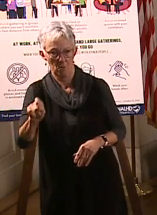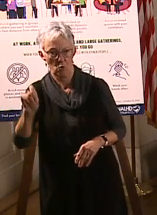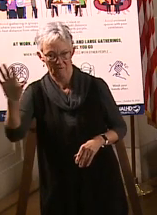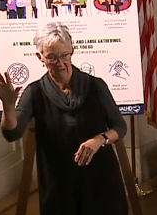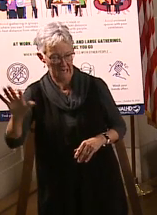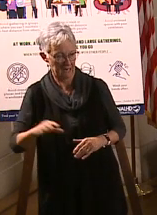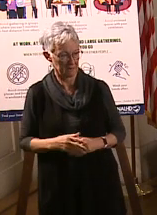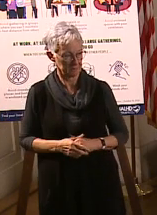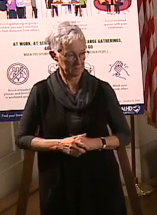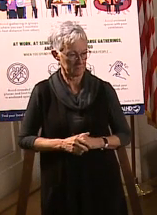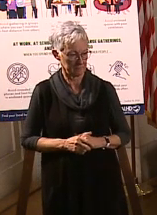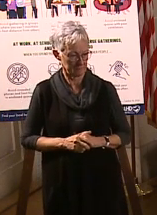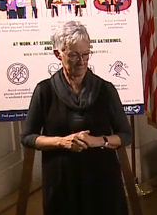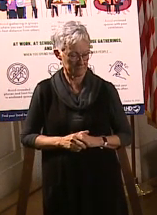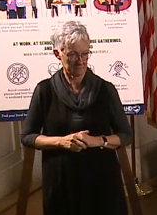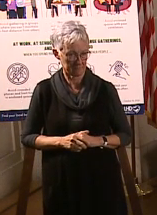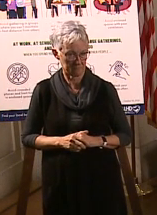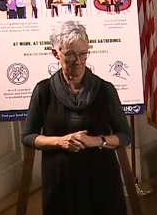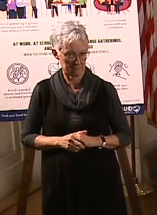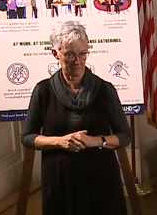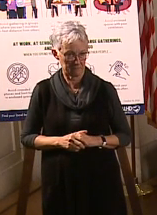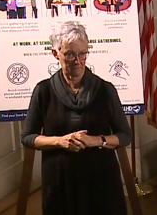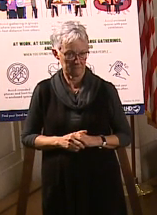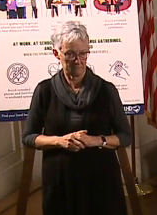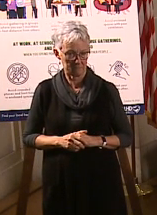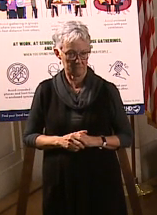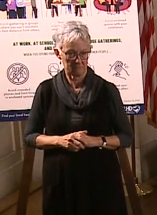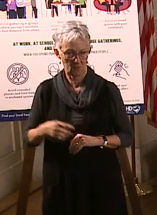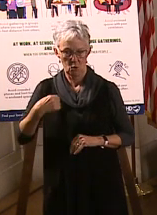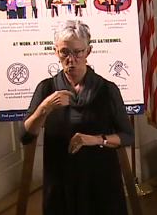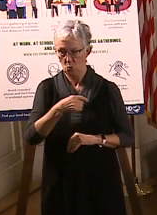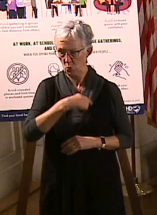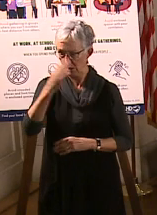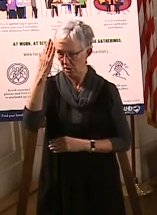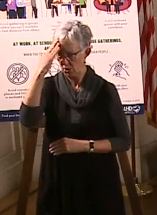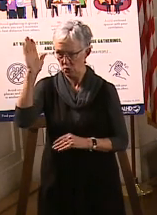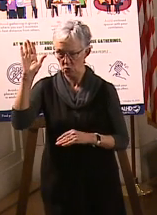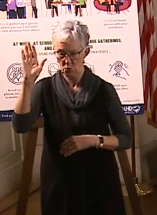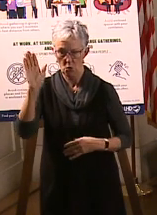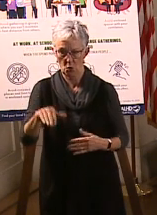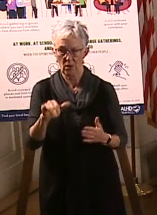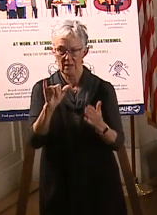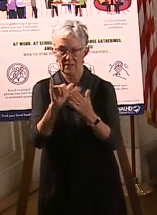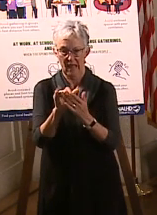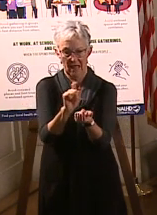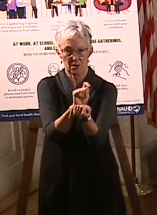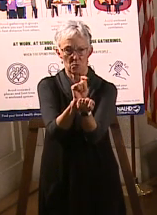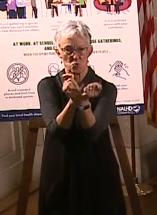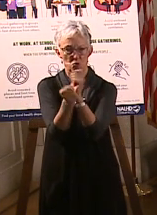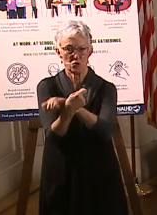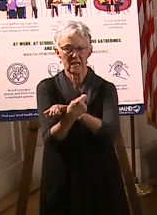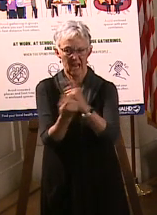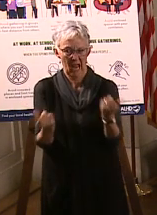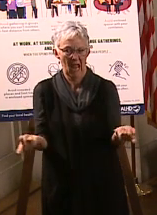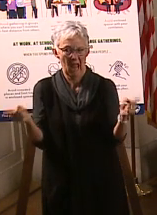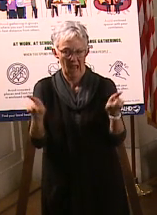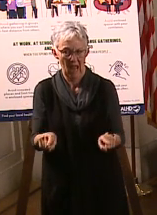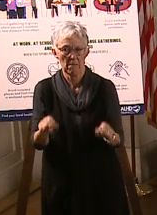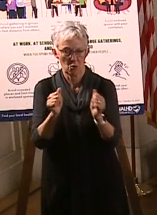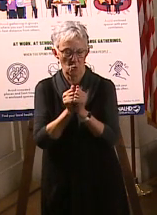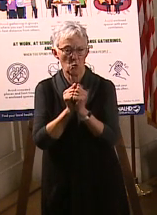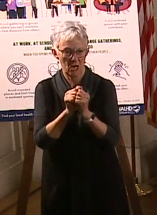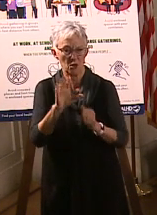So it's, first of all, we know, and it's well known that mutations commonly take place during